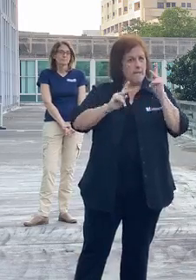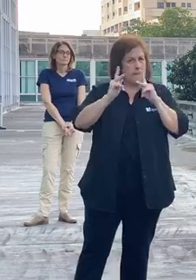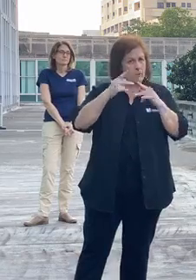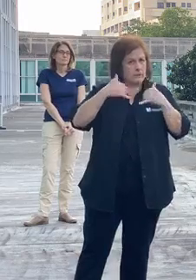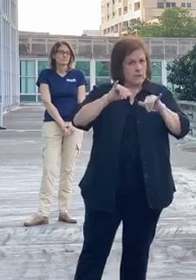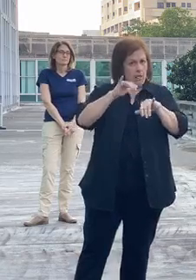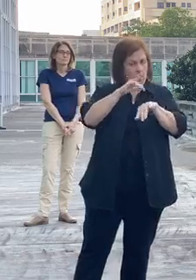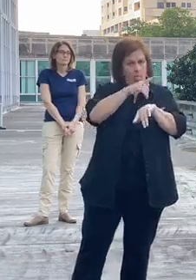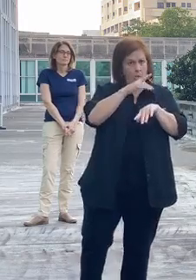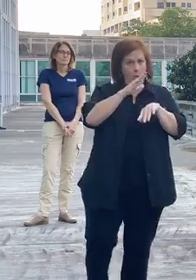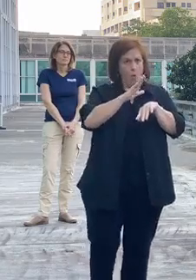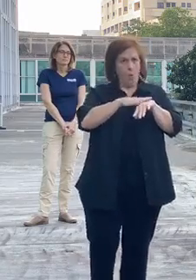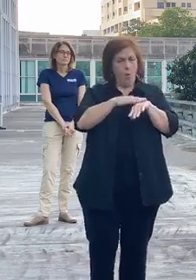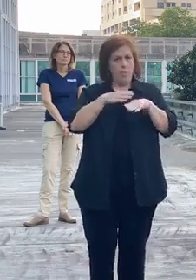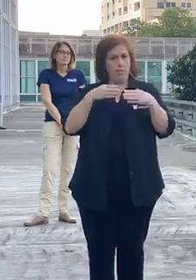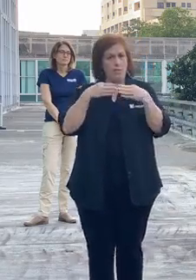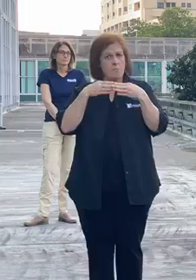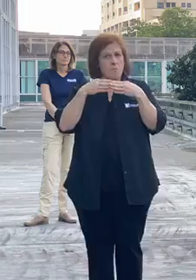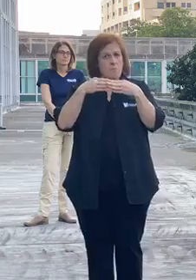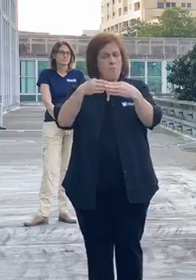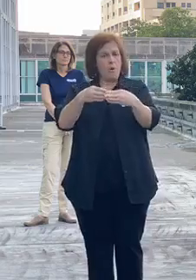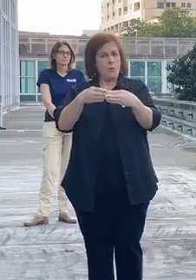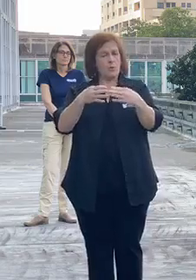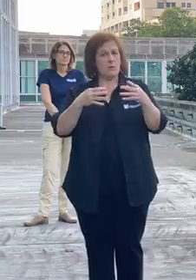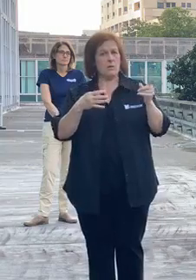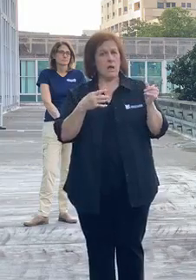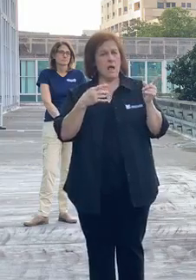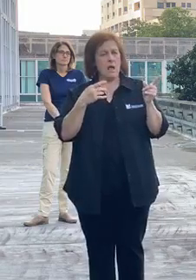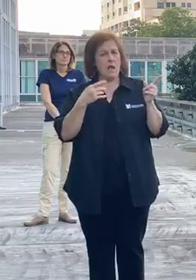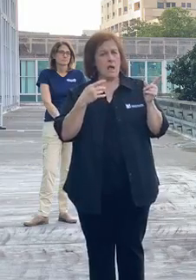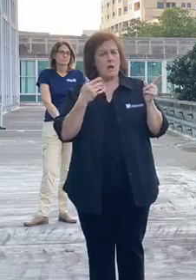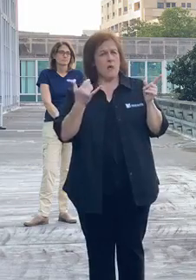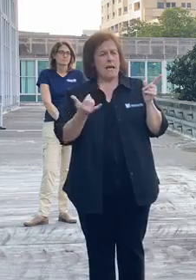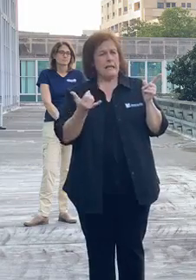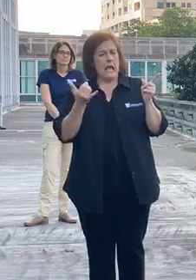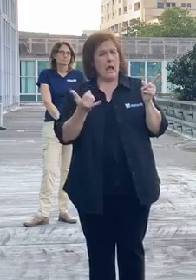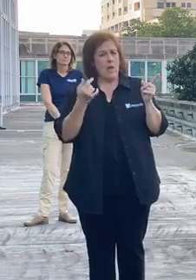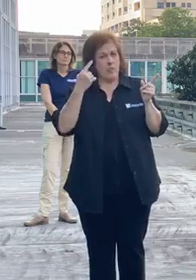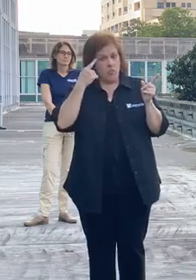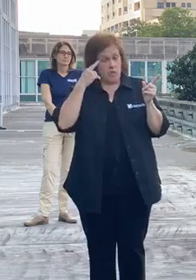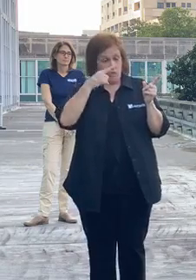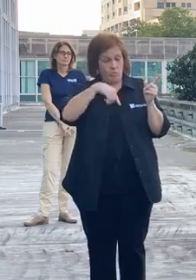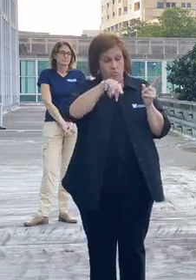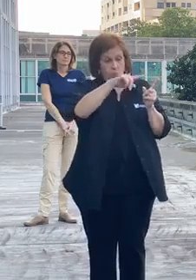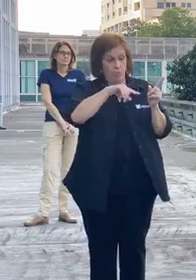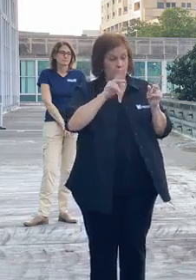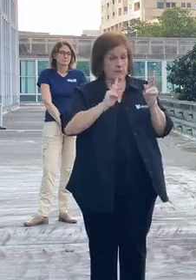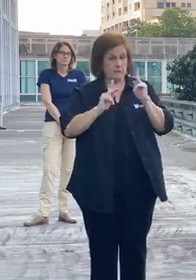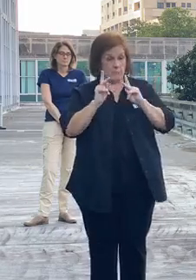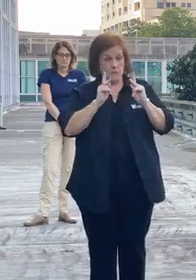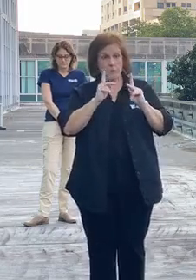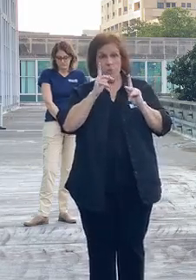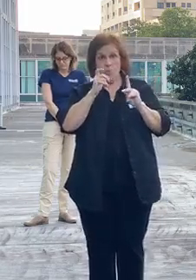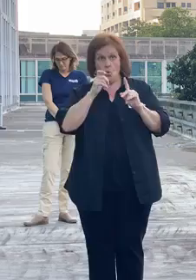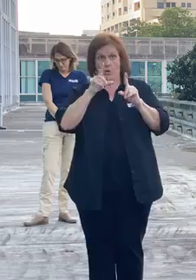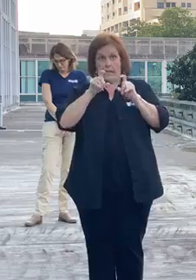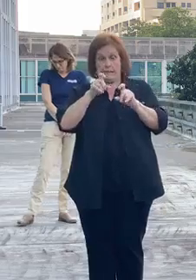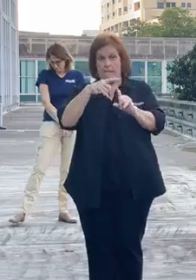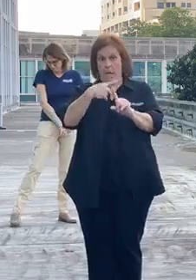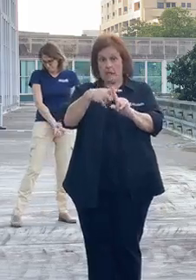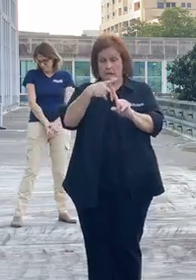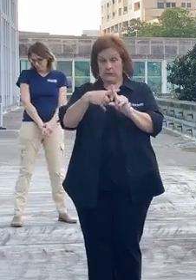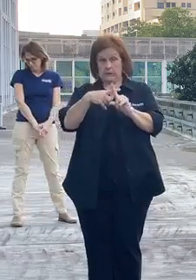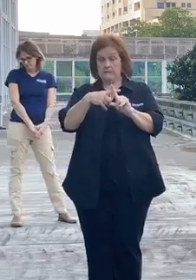cruise ship? On the cruise ship right now, I know that those individuals who tested